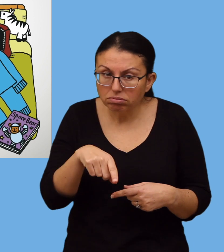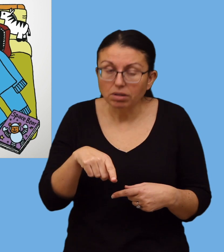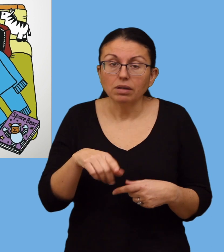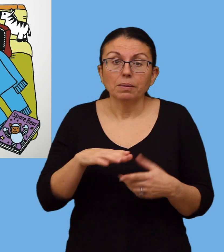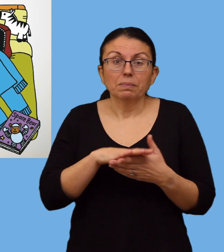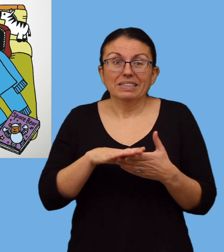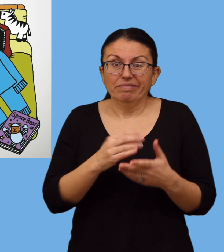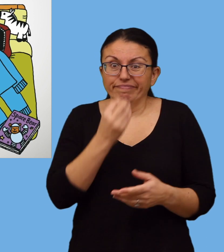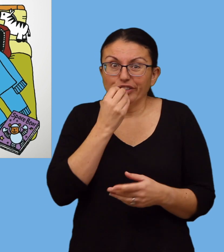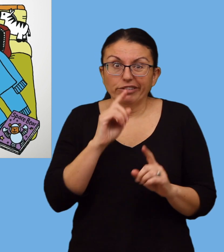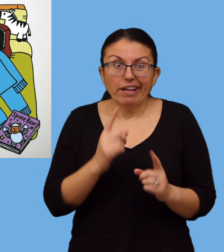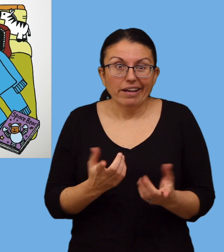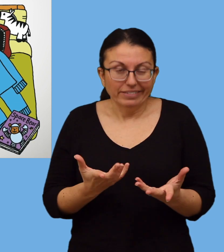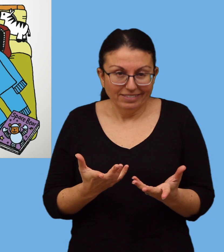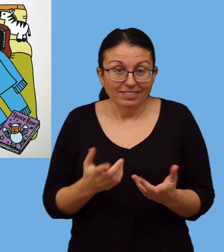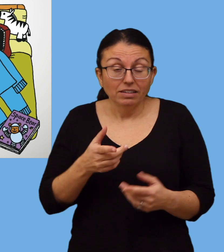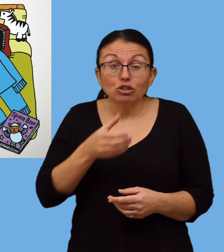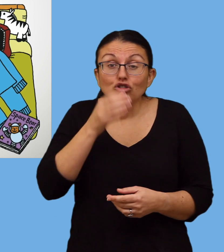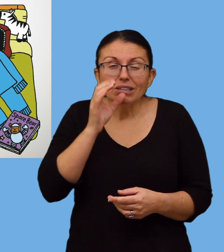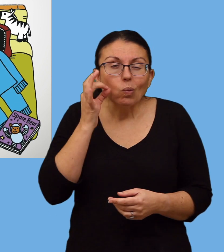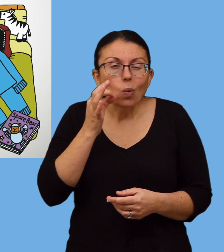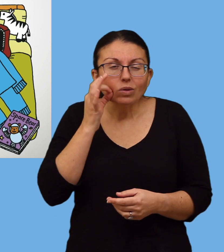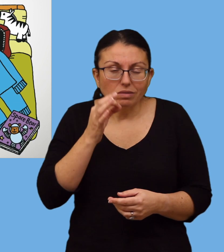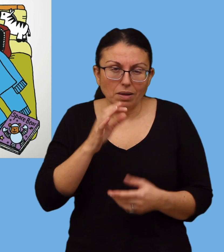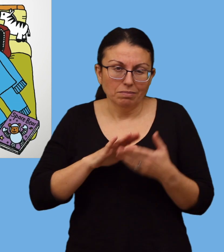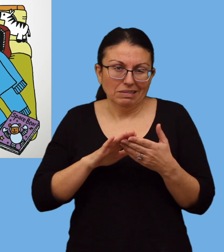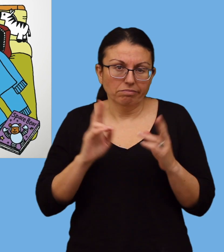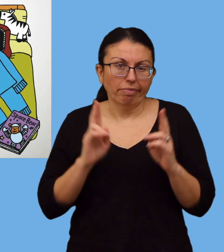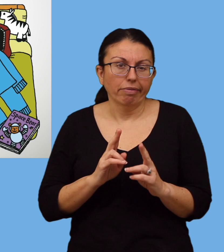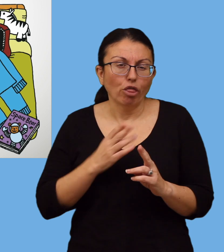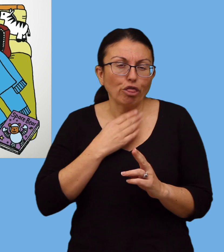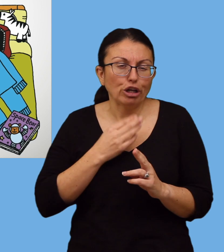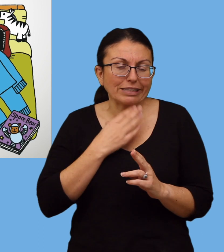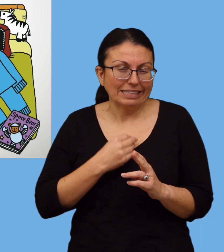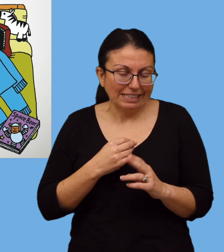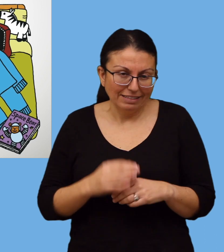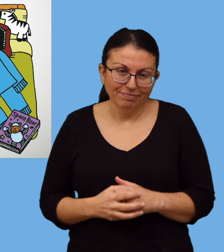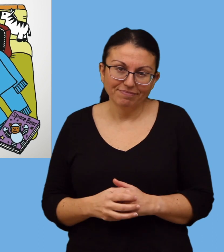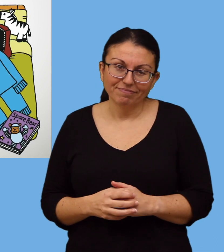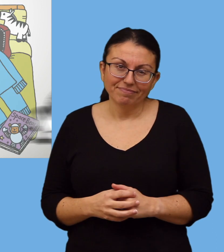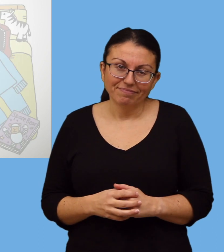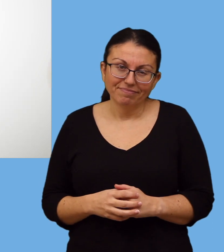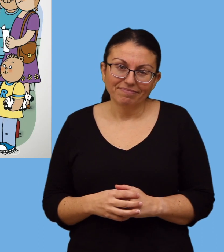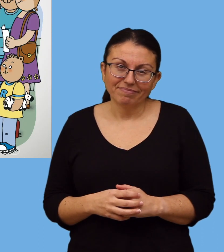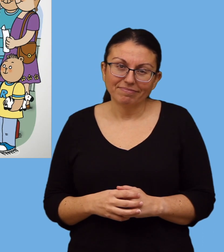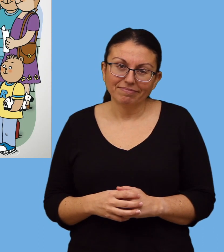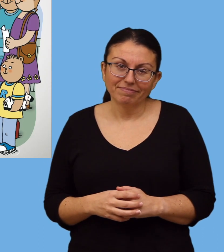so I couldn't have anything to eat. I had a drink of water so that I wouldn't feel too thirsty.